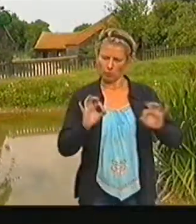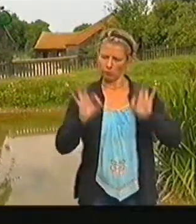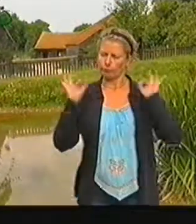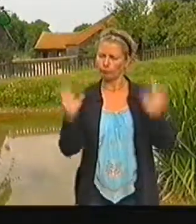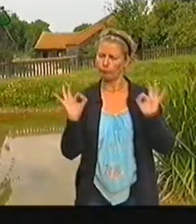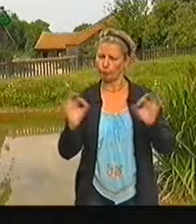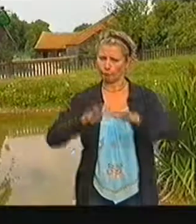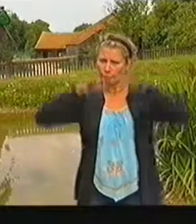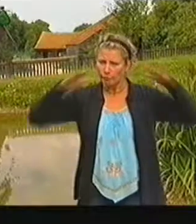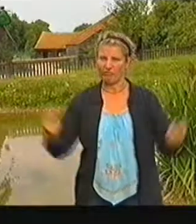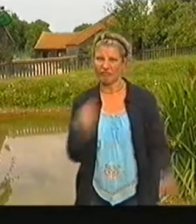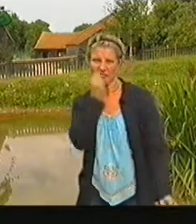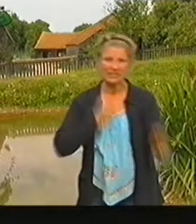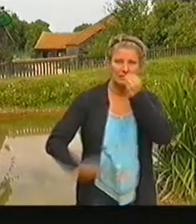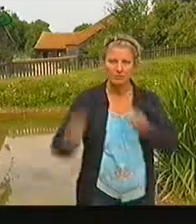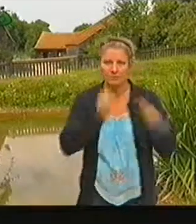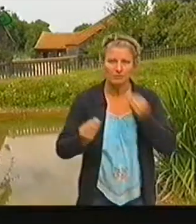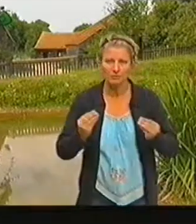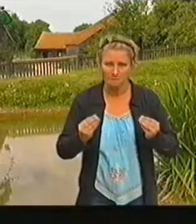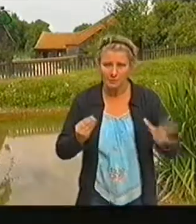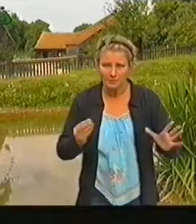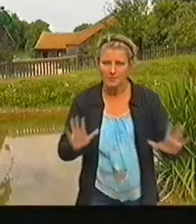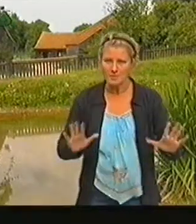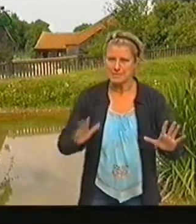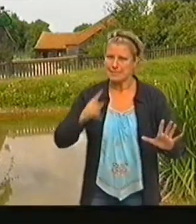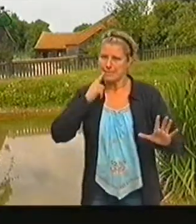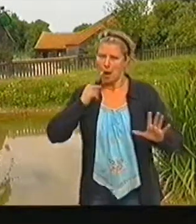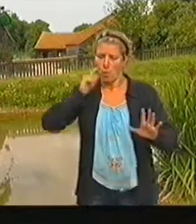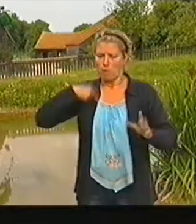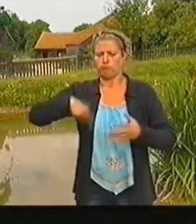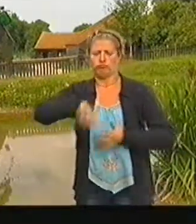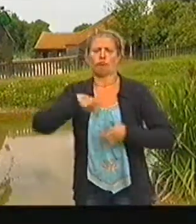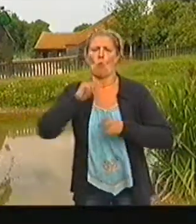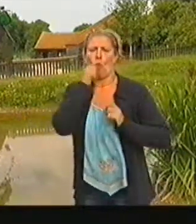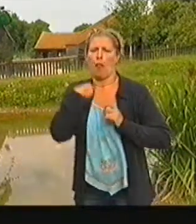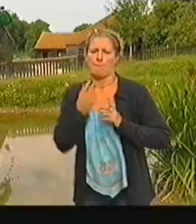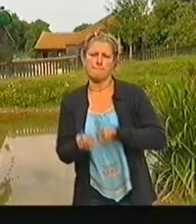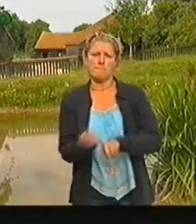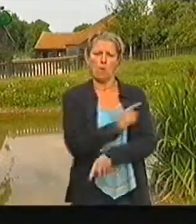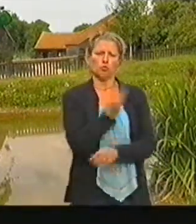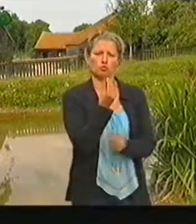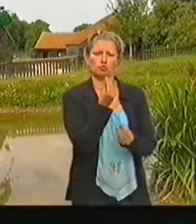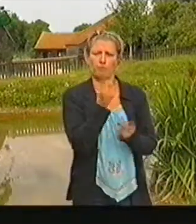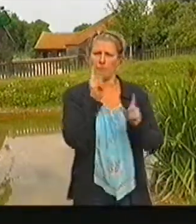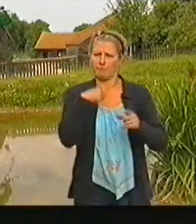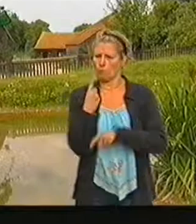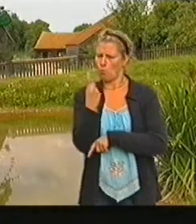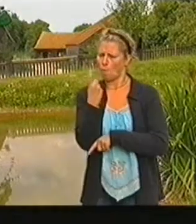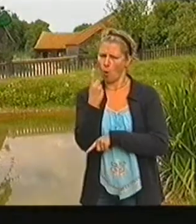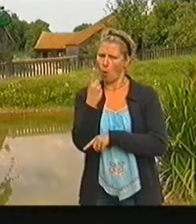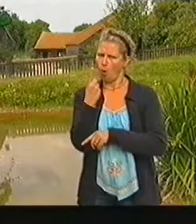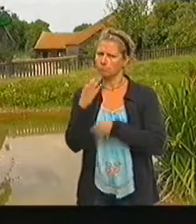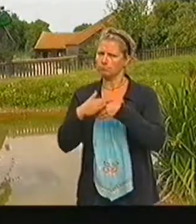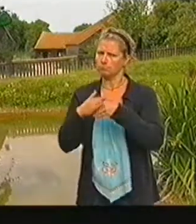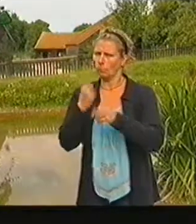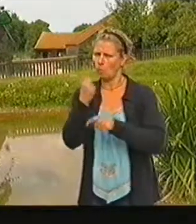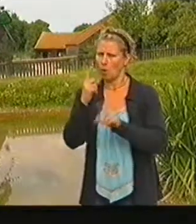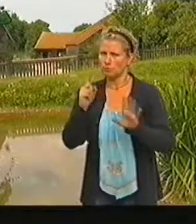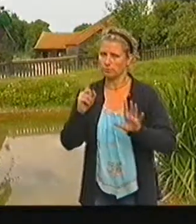be a truly great feast, and tell her the rest of us will be home as soon as we've done one more little job." "Yes, Dad. Right